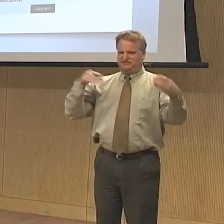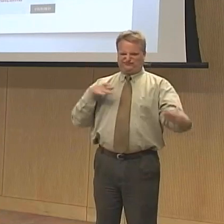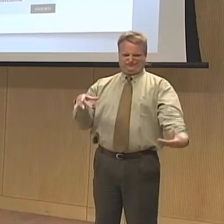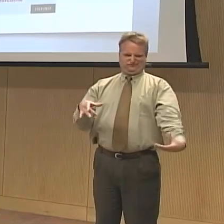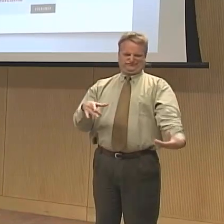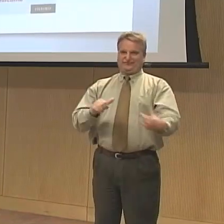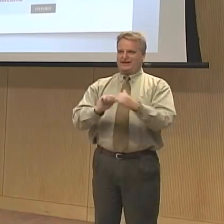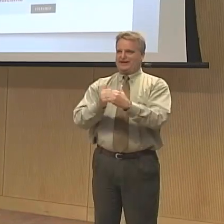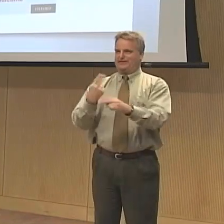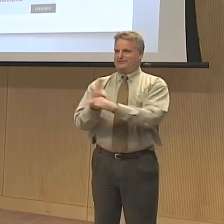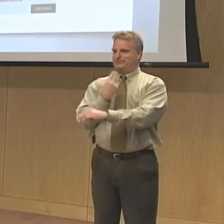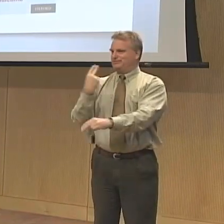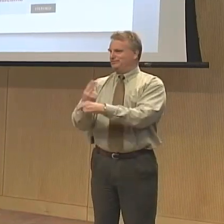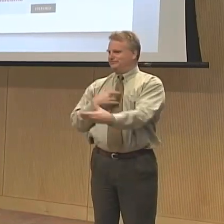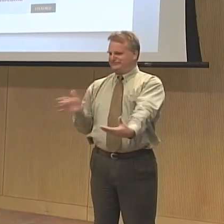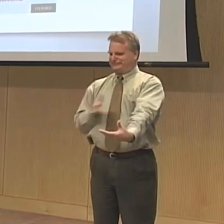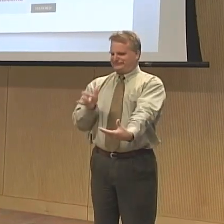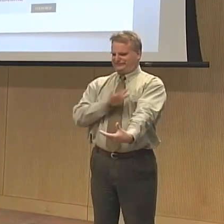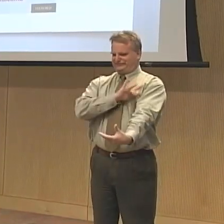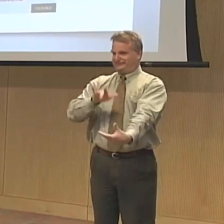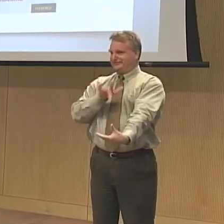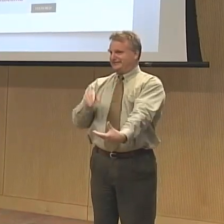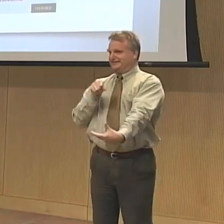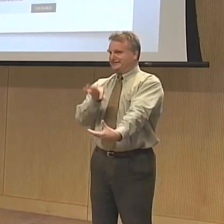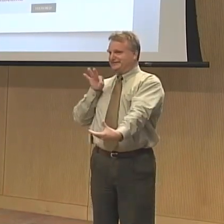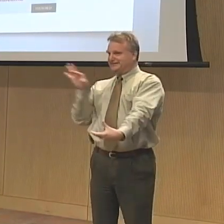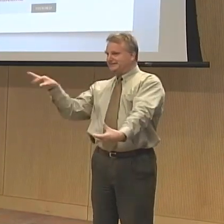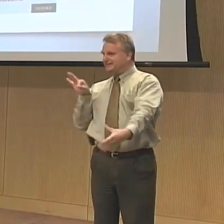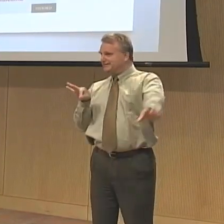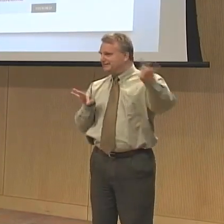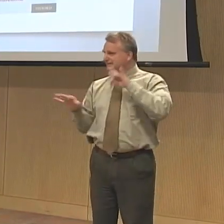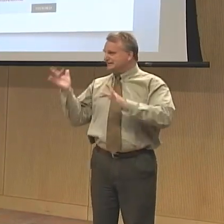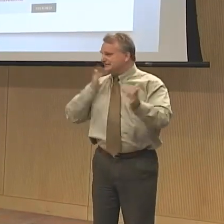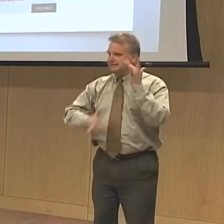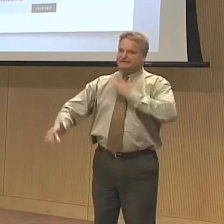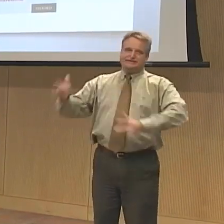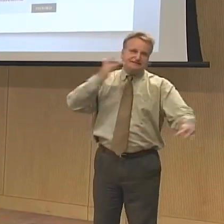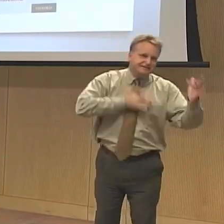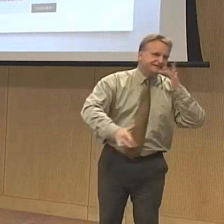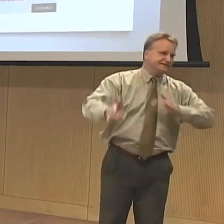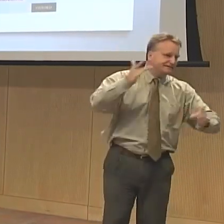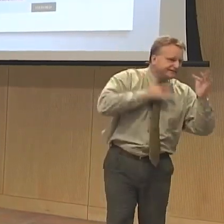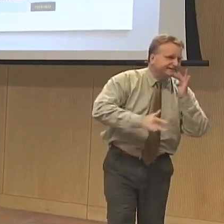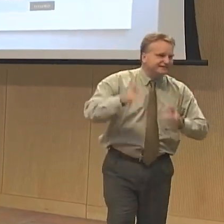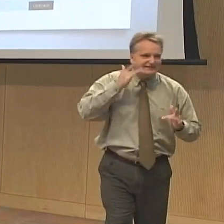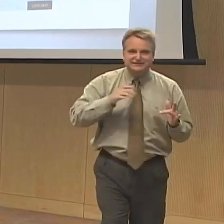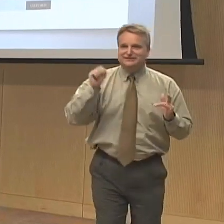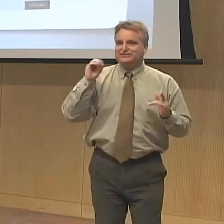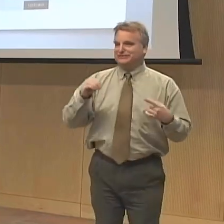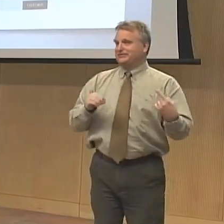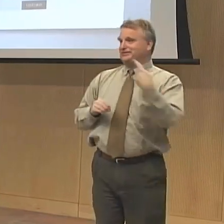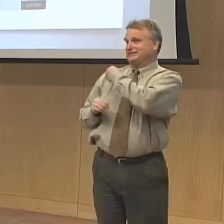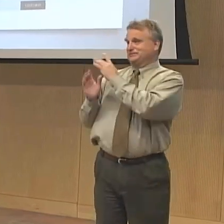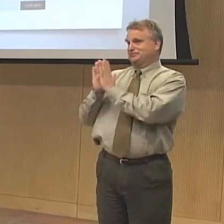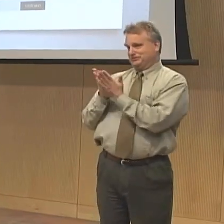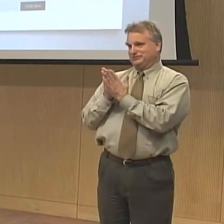using those materials for instruction, I had to piecemeal my curriculum. So this